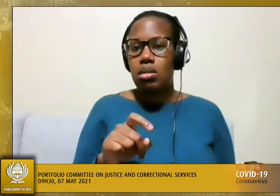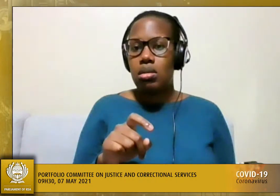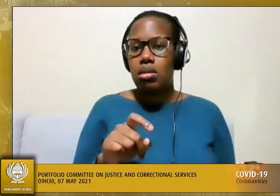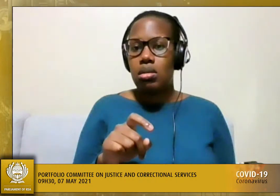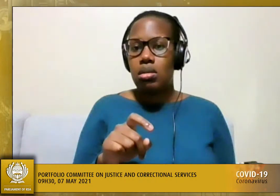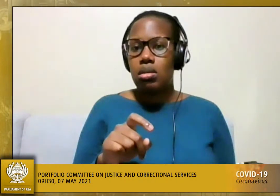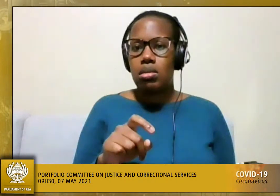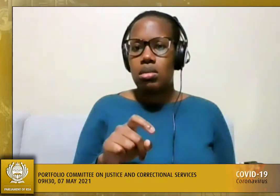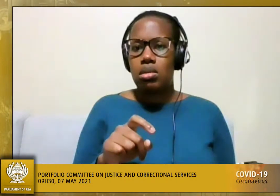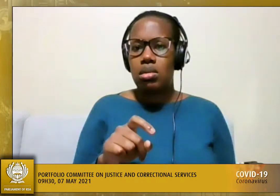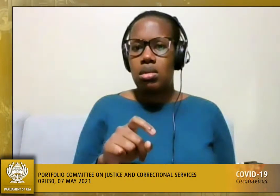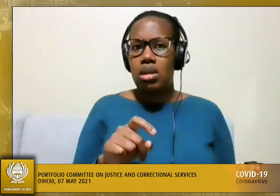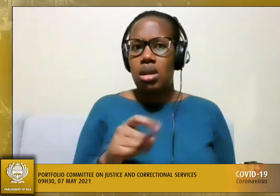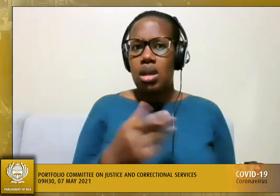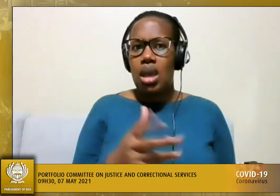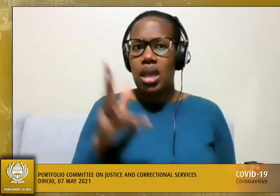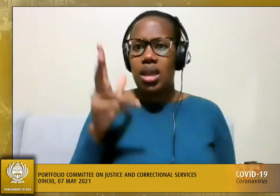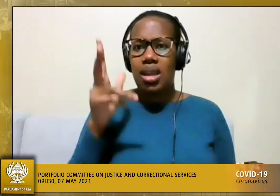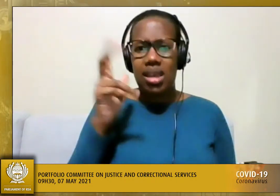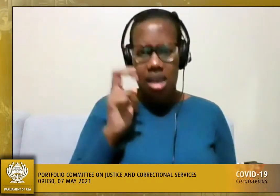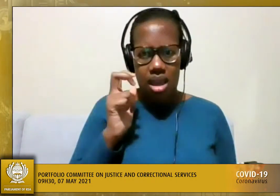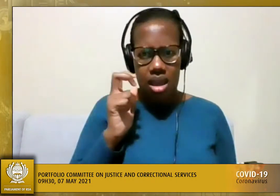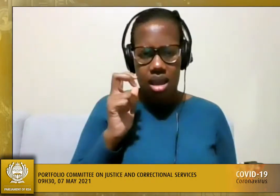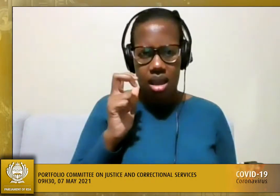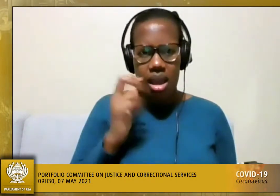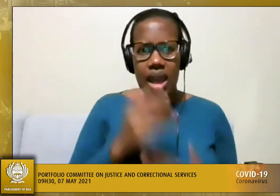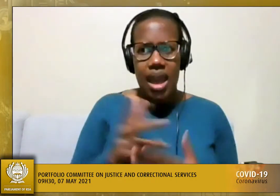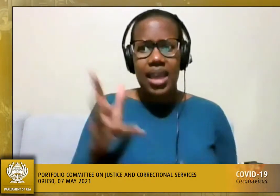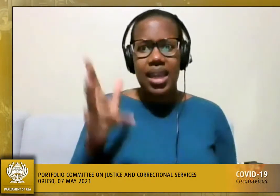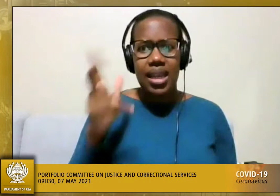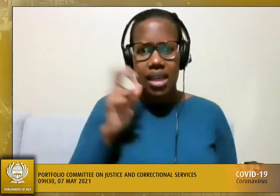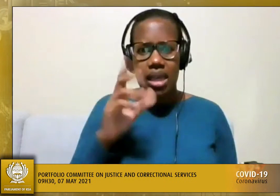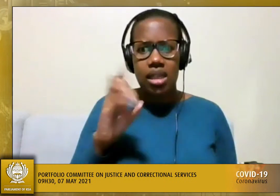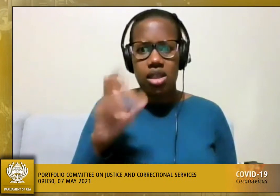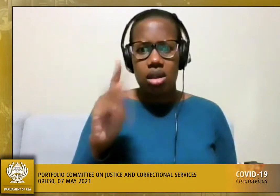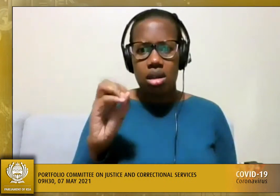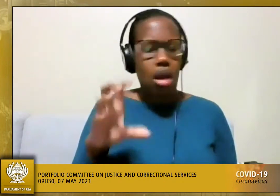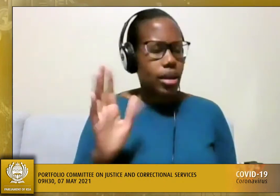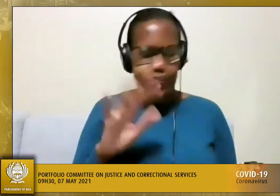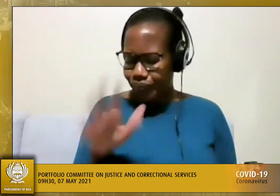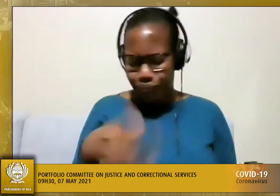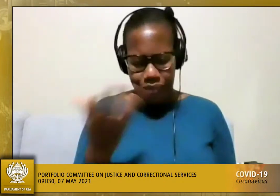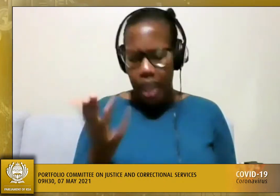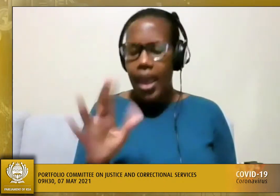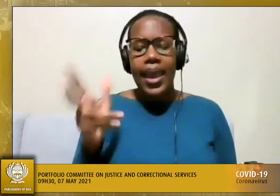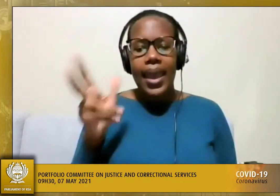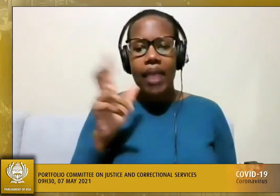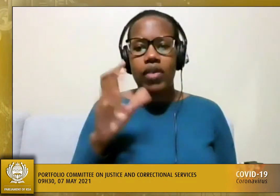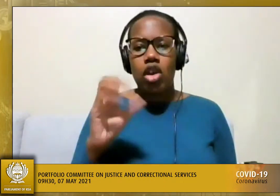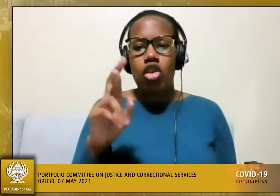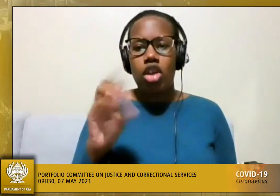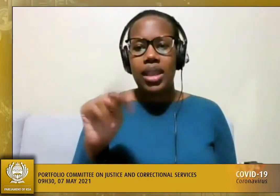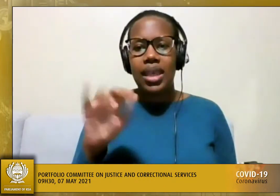I can hear I can hear Advocate to Cox saying she's here but we can't hear her